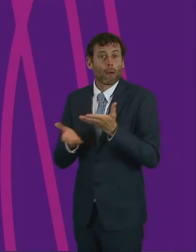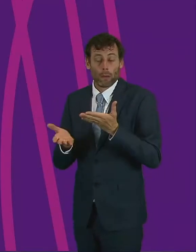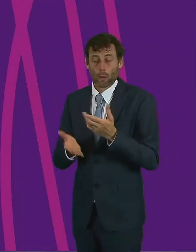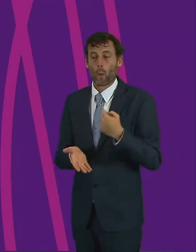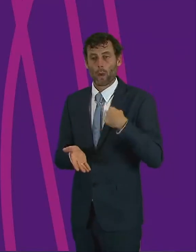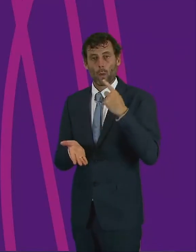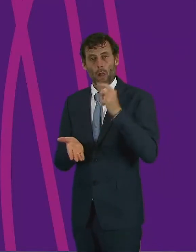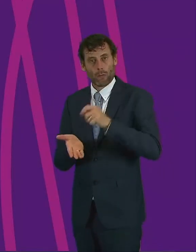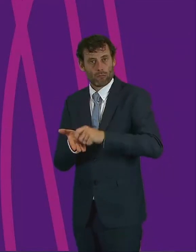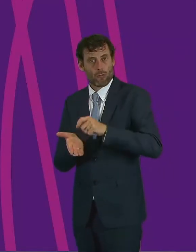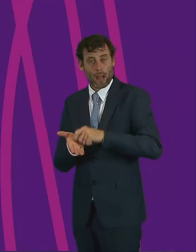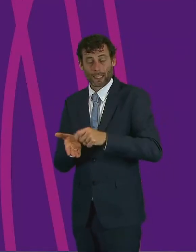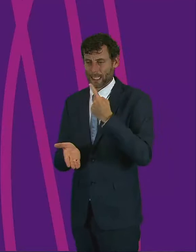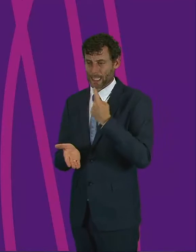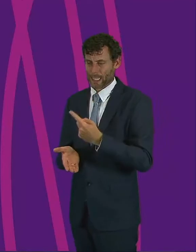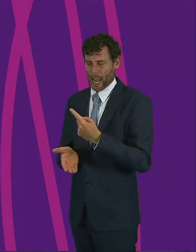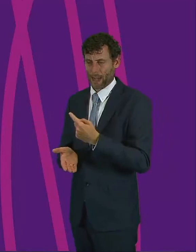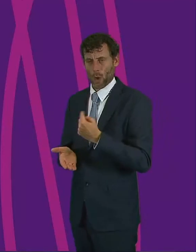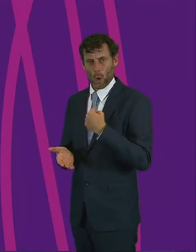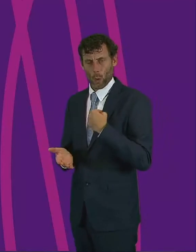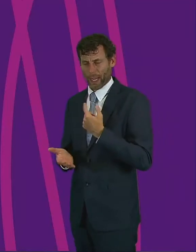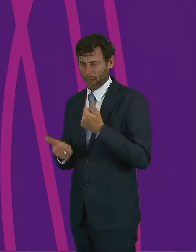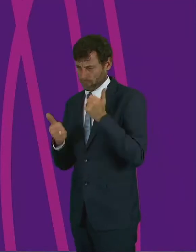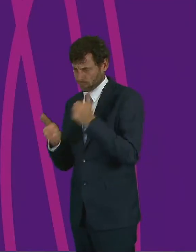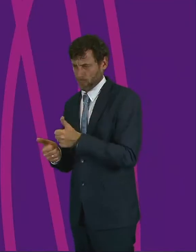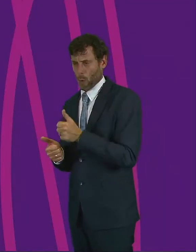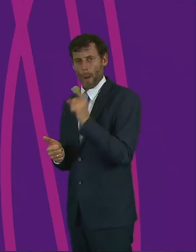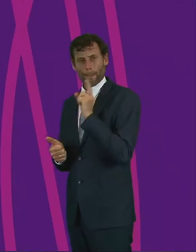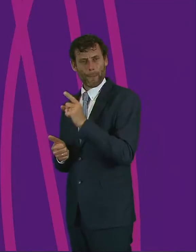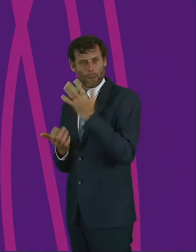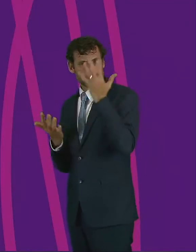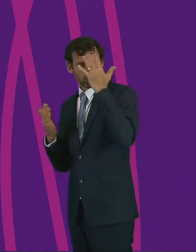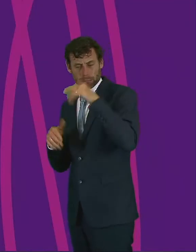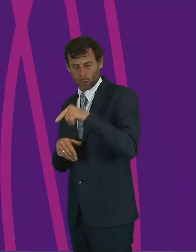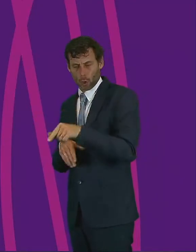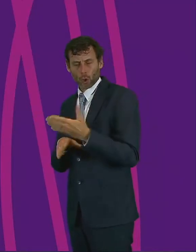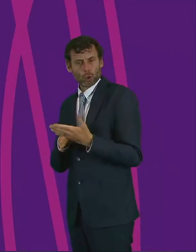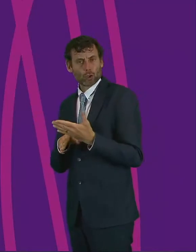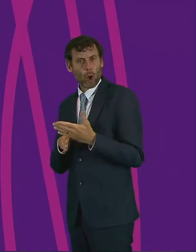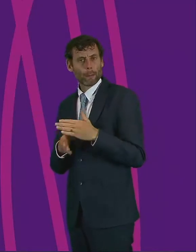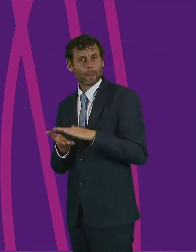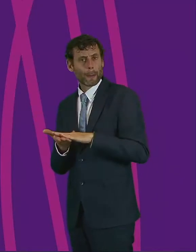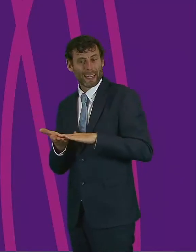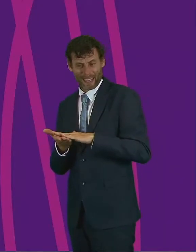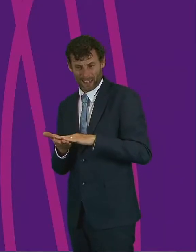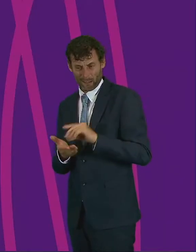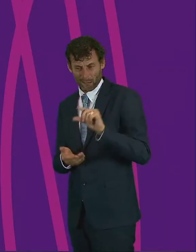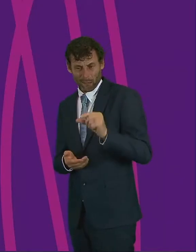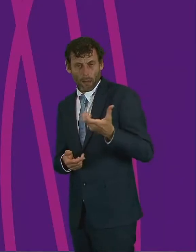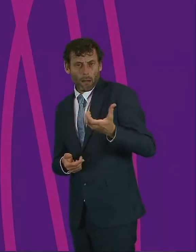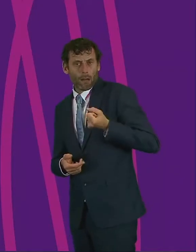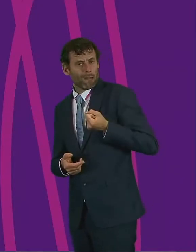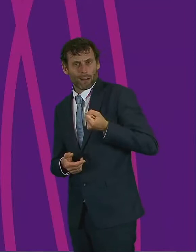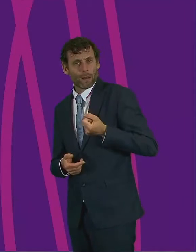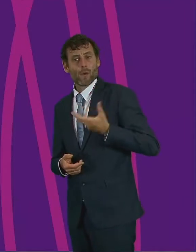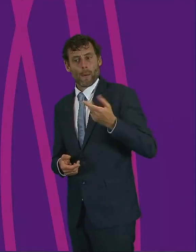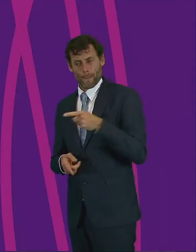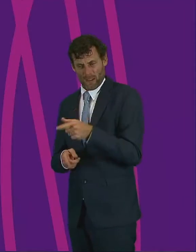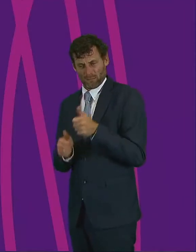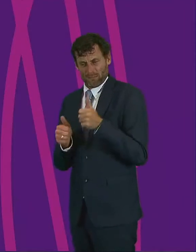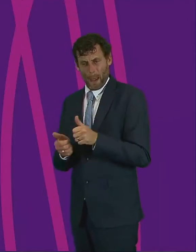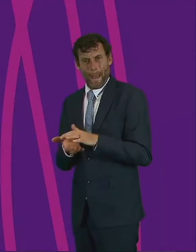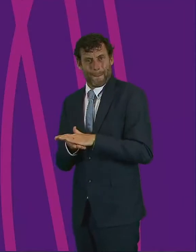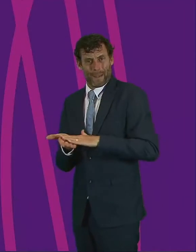the UK Government to express concern on that matter. We're clear that these jobs must be meaningful and allow young people to